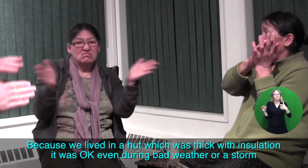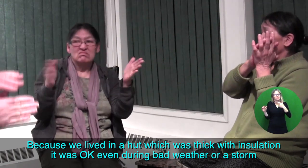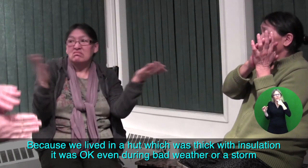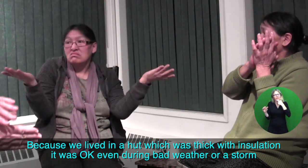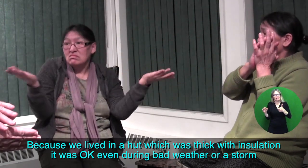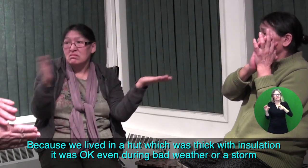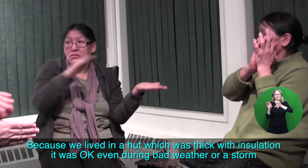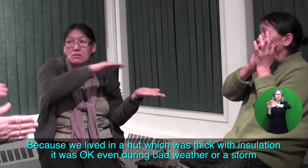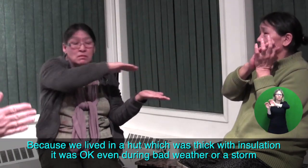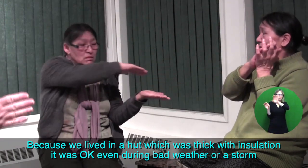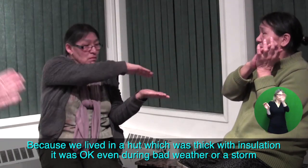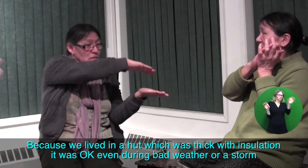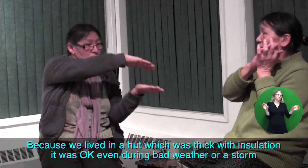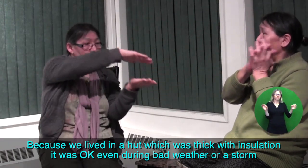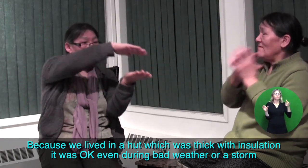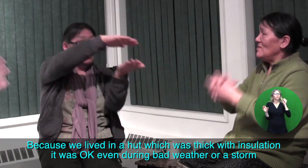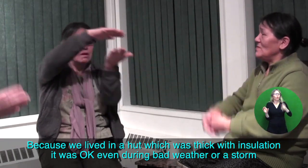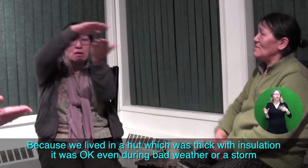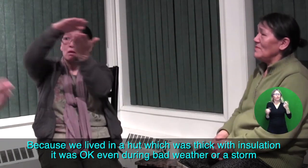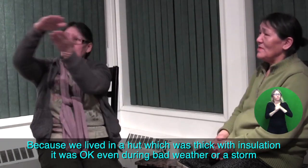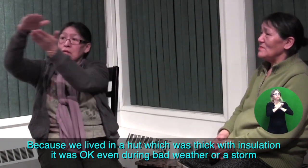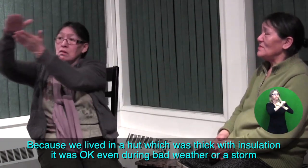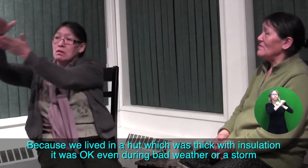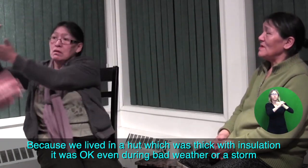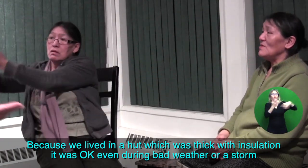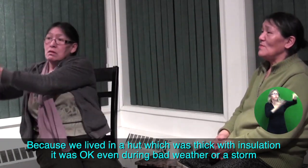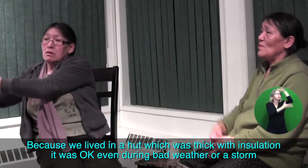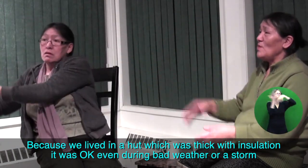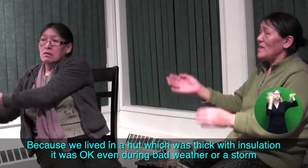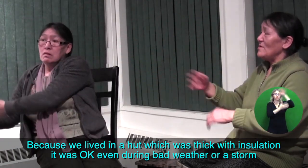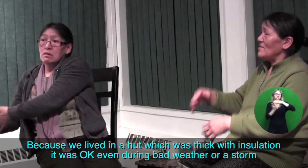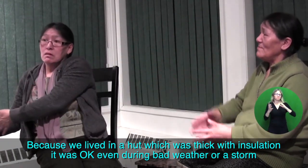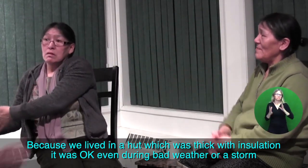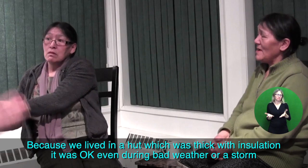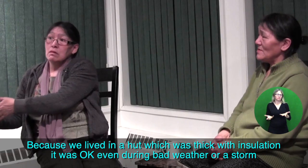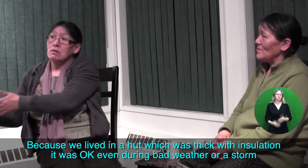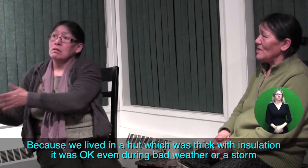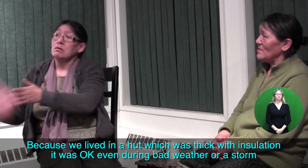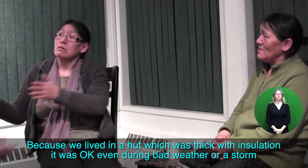like this. It was okay even during